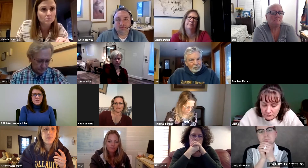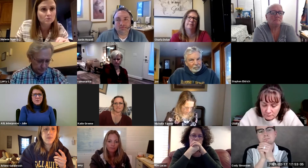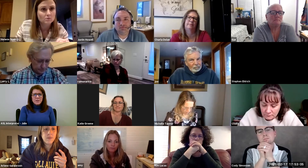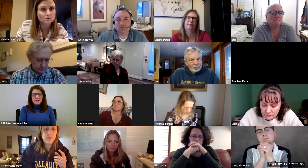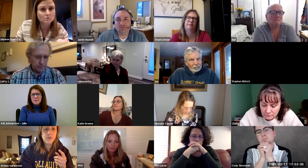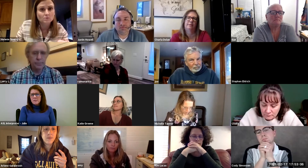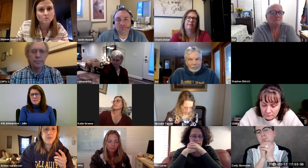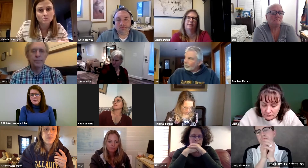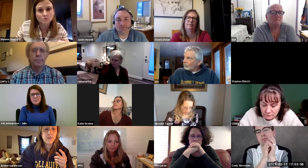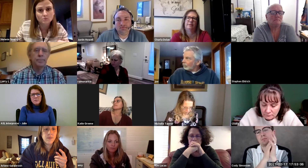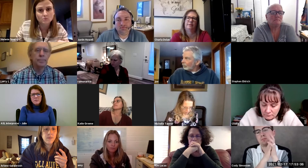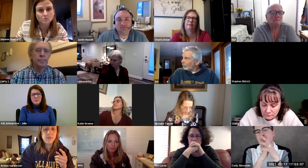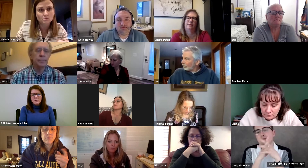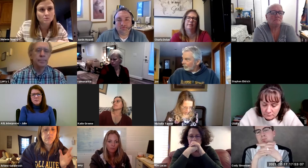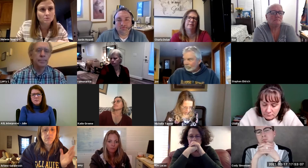my screen?